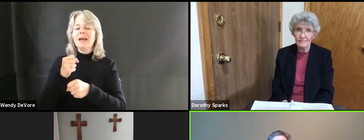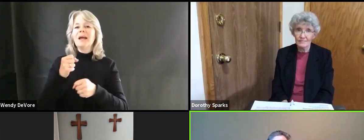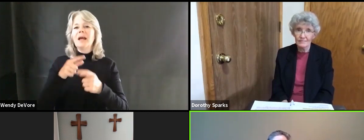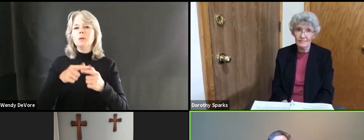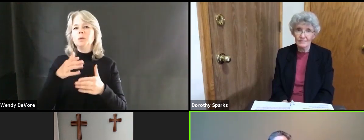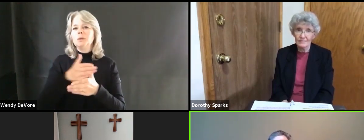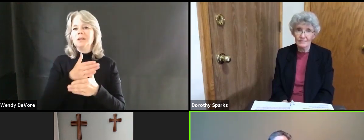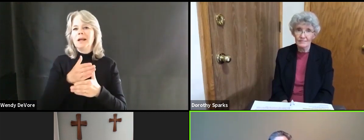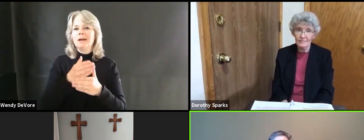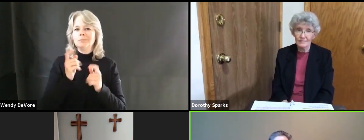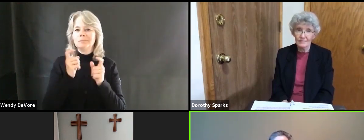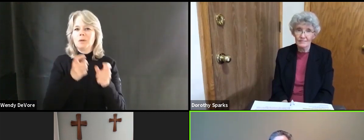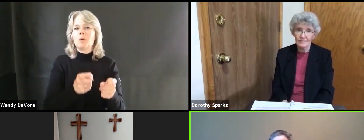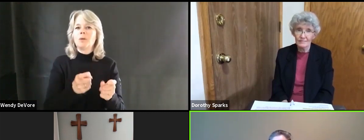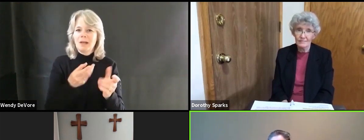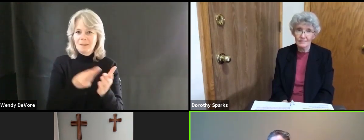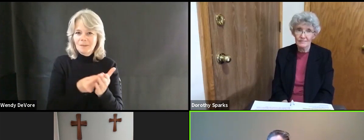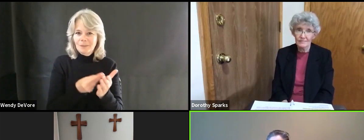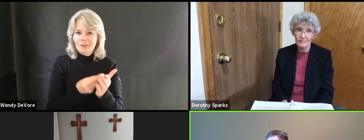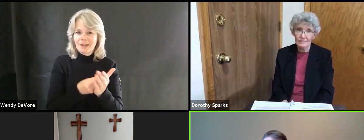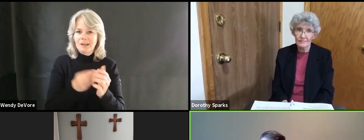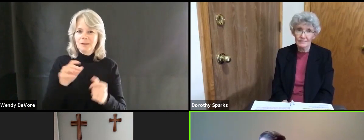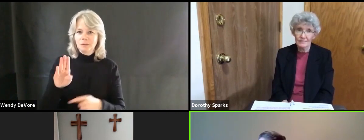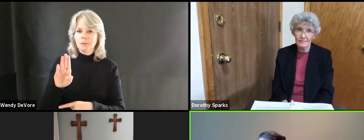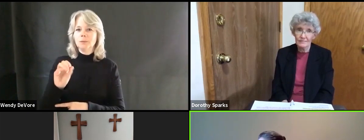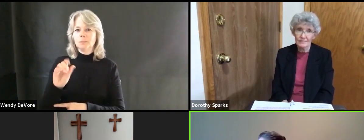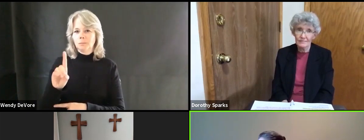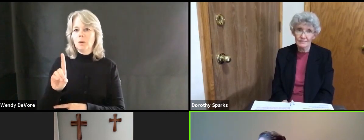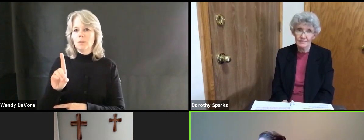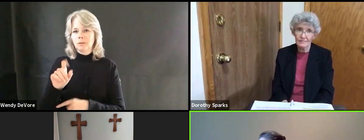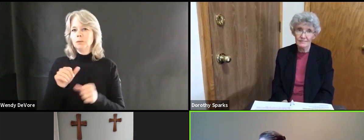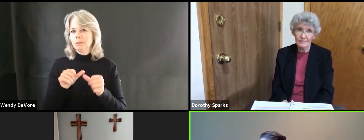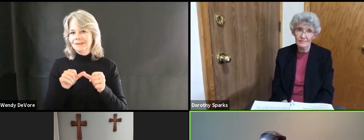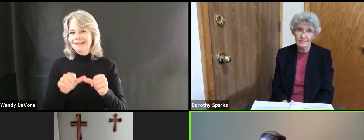financial gifts with Bread of Life.